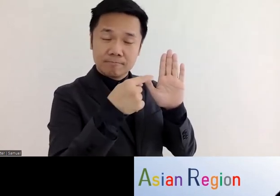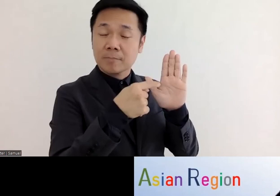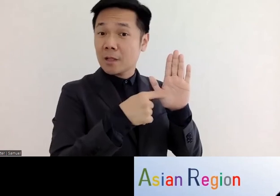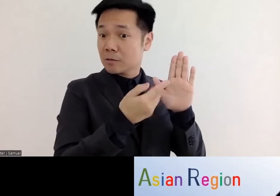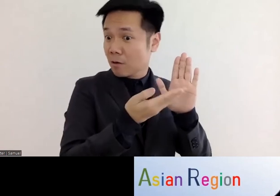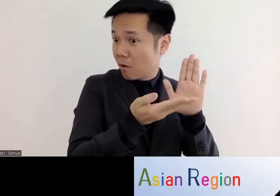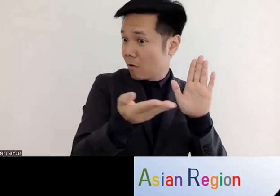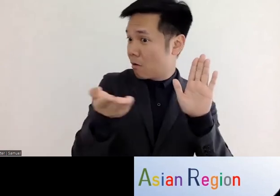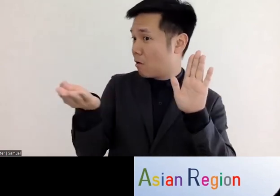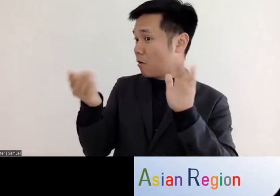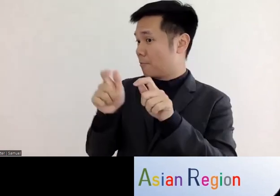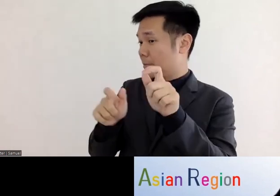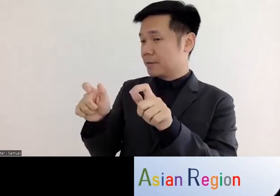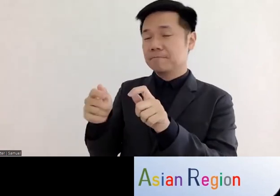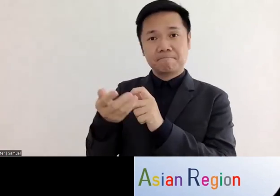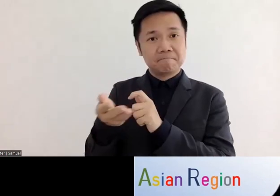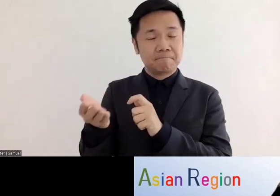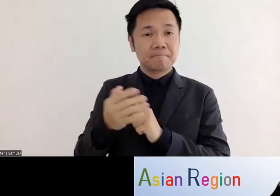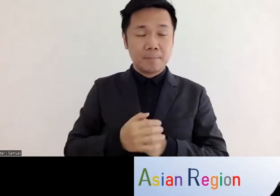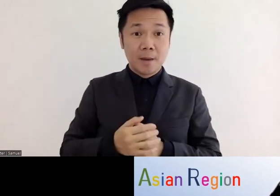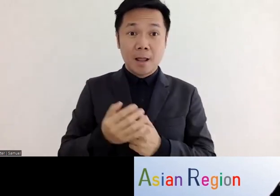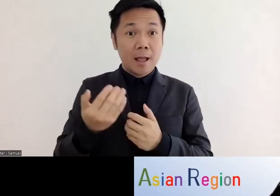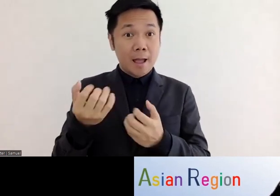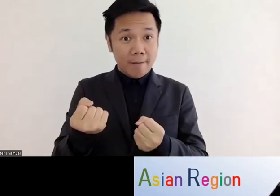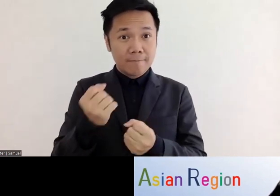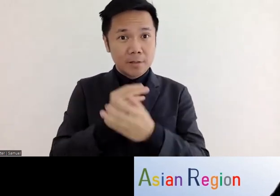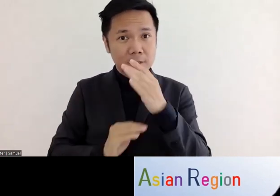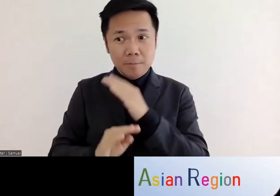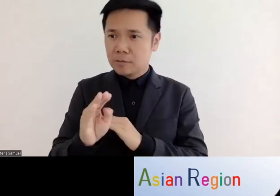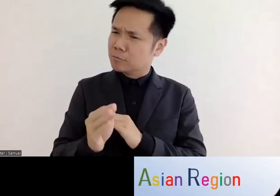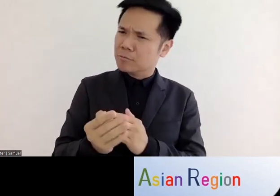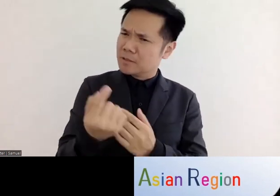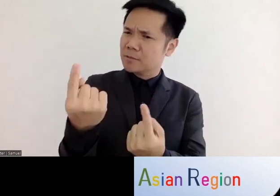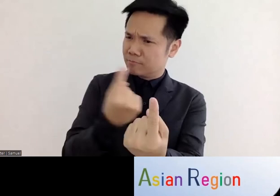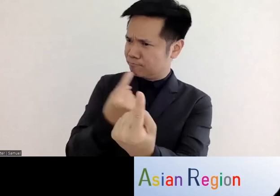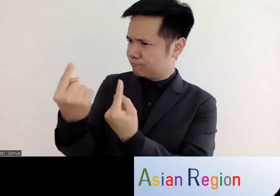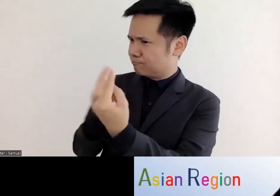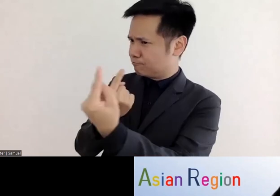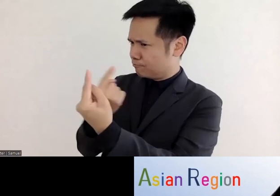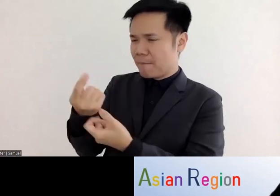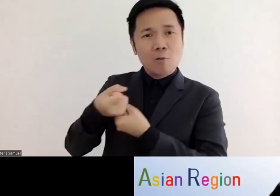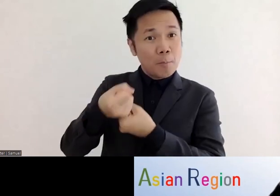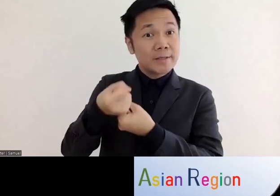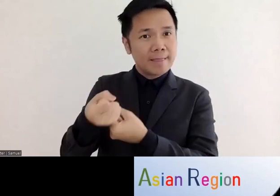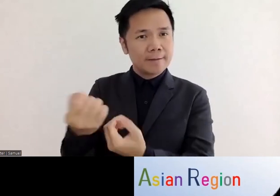everyone who live with disability is invited and is heard,